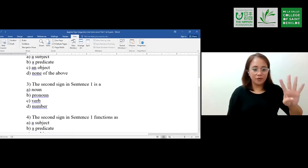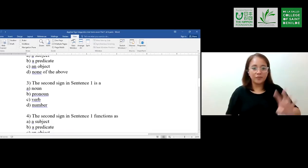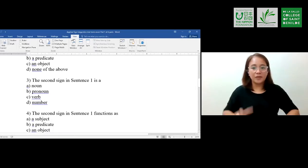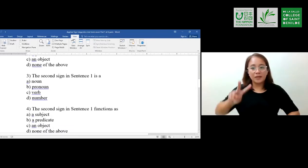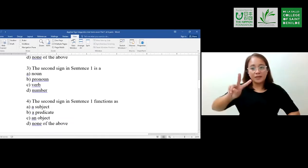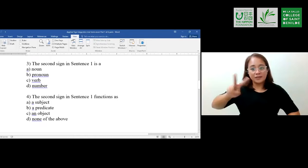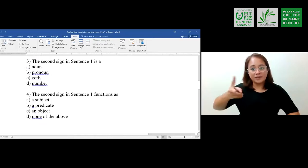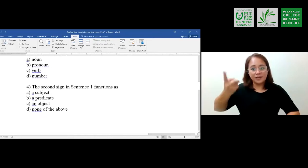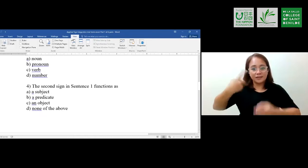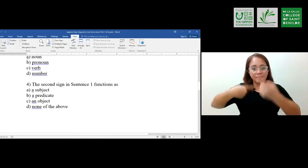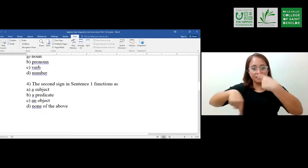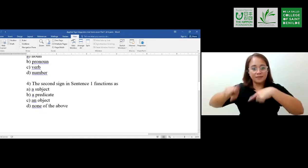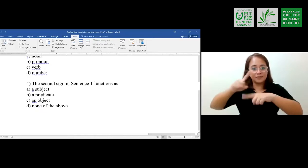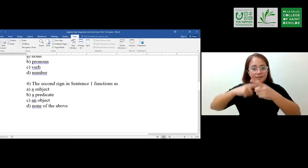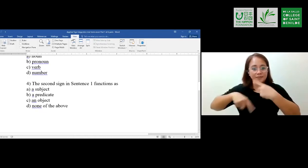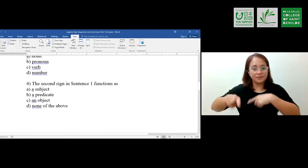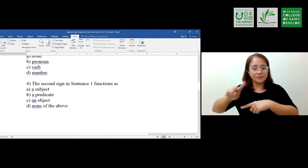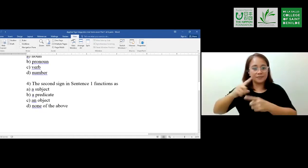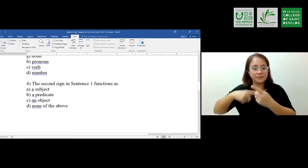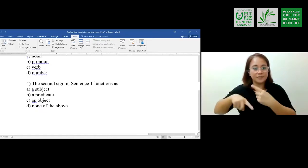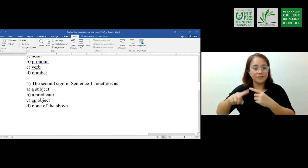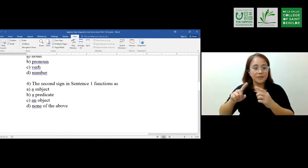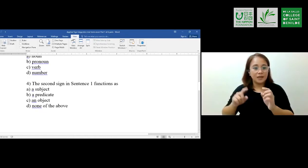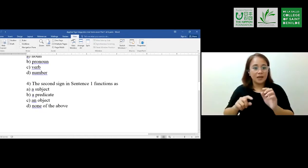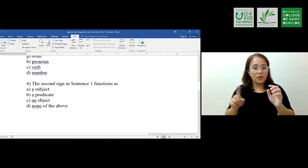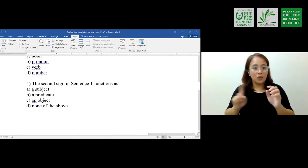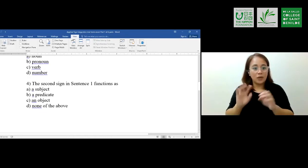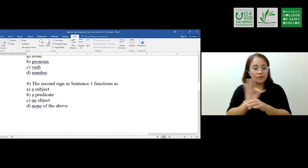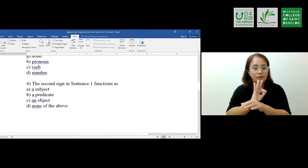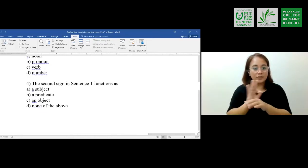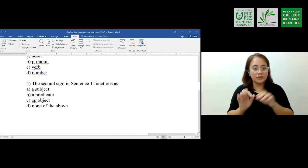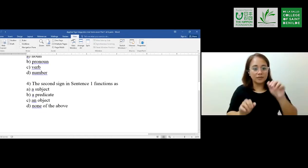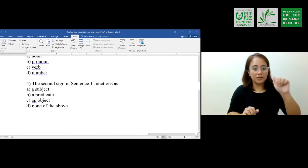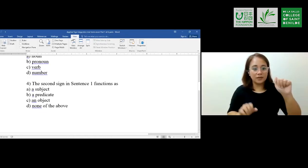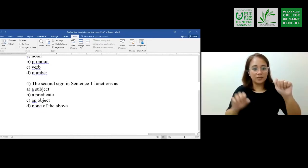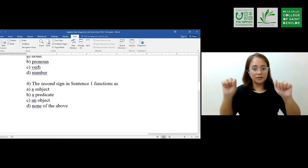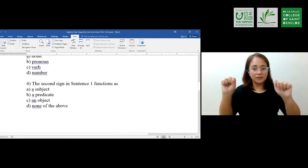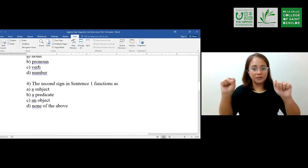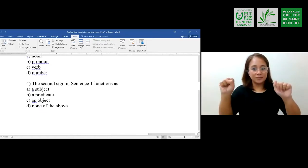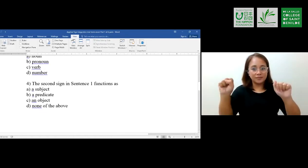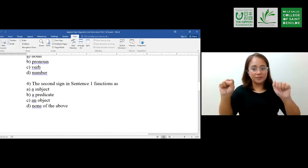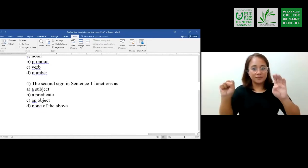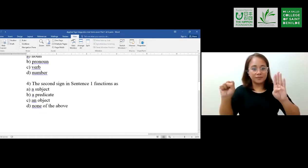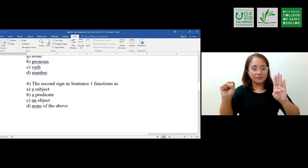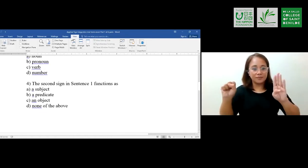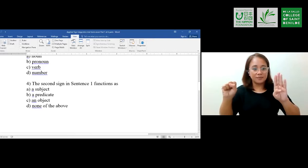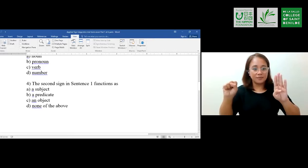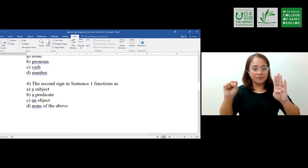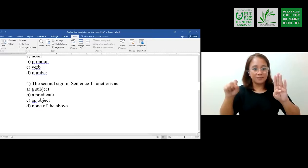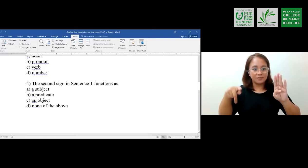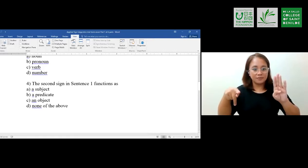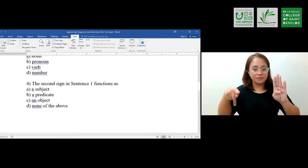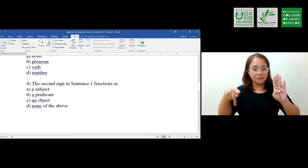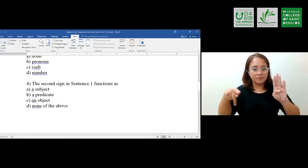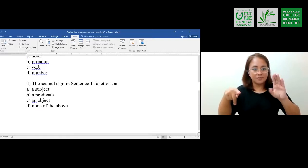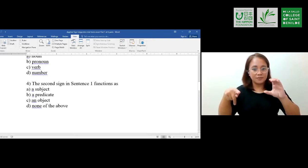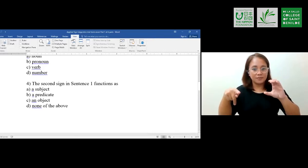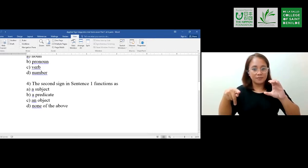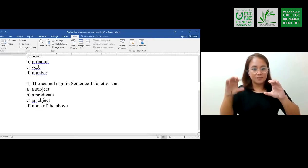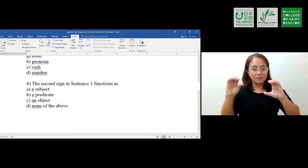second sign in sentence 1 functions as a subject, B, a predicate, C, an object, D, none